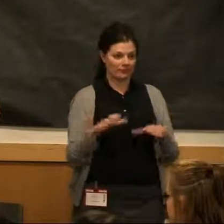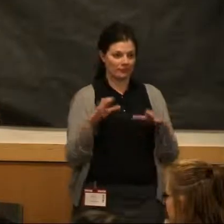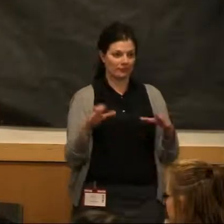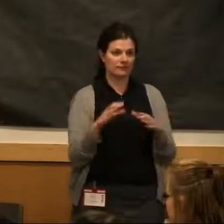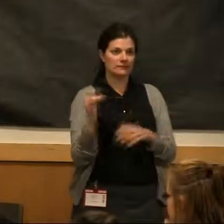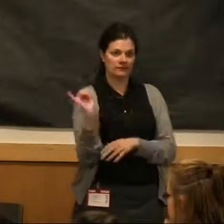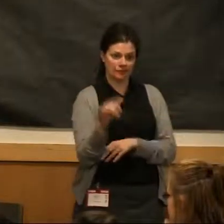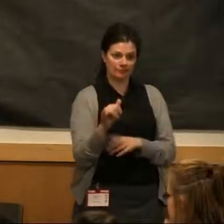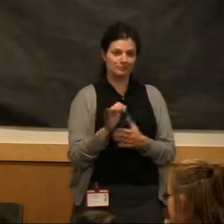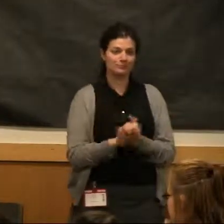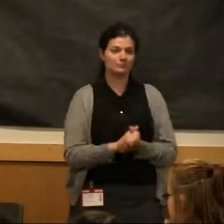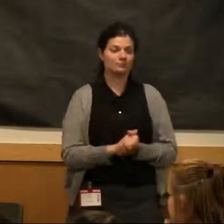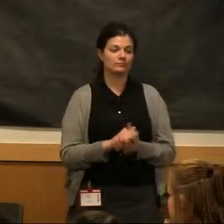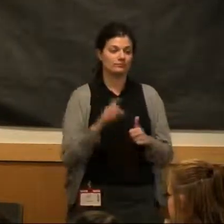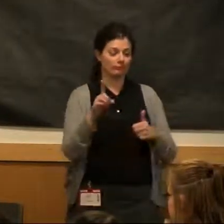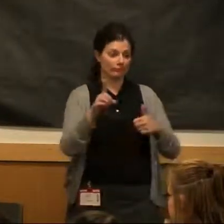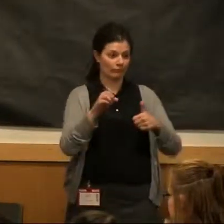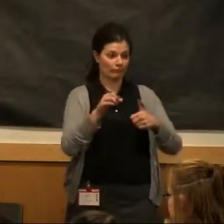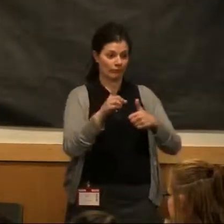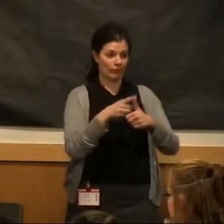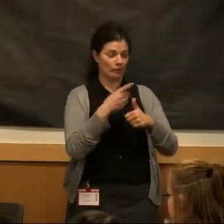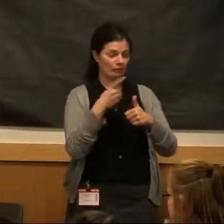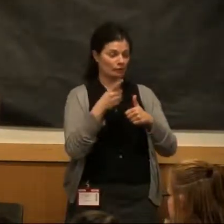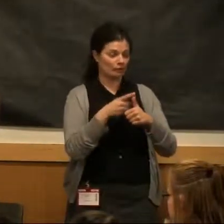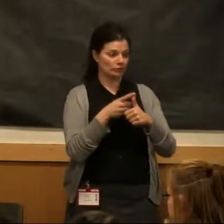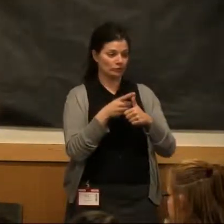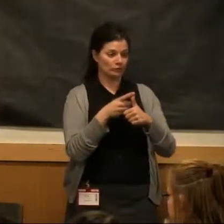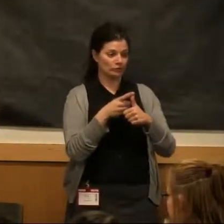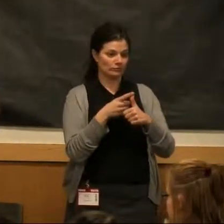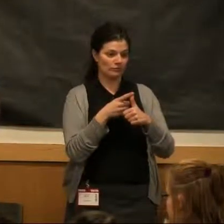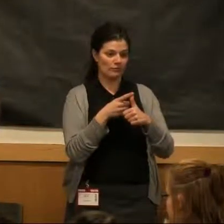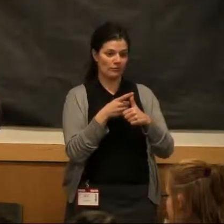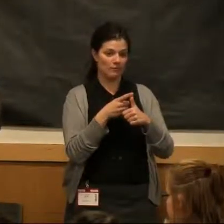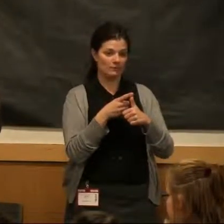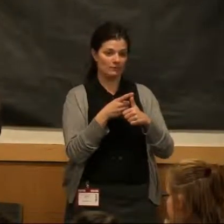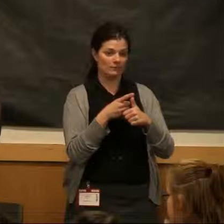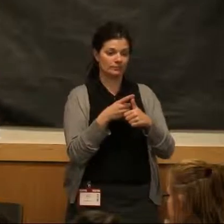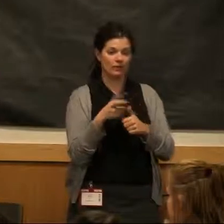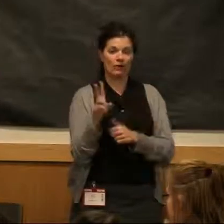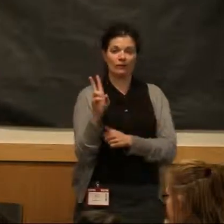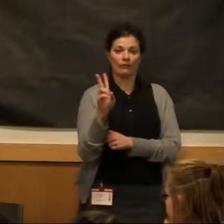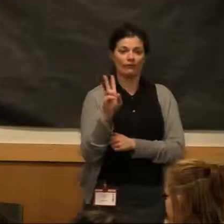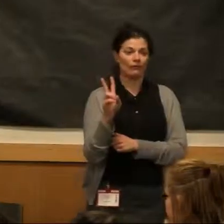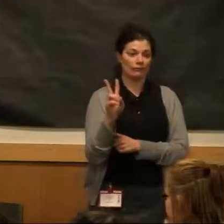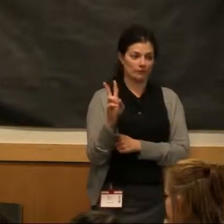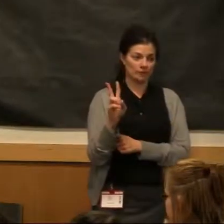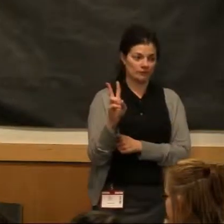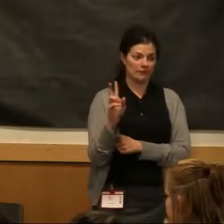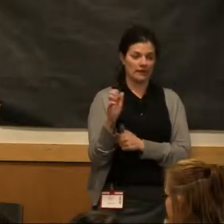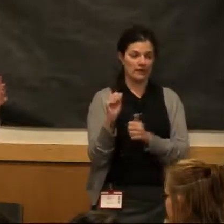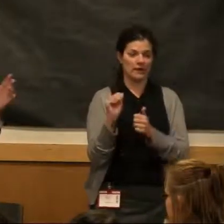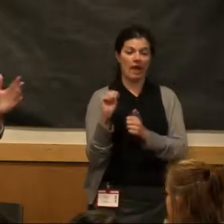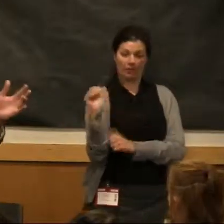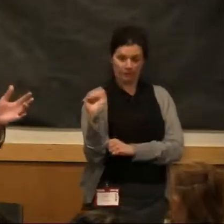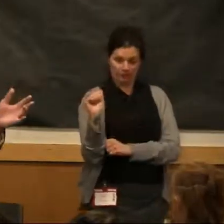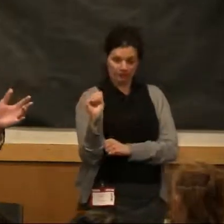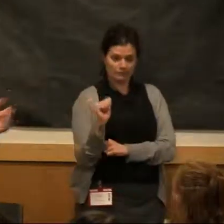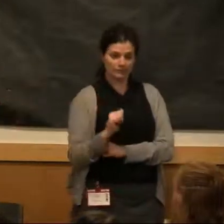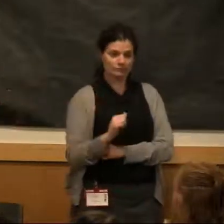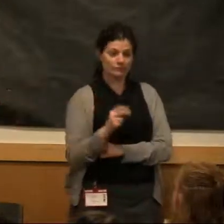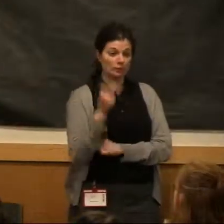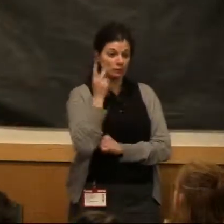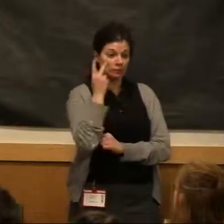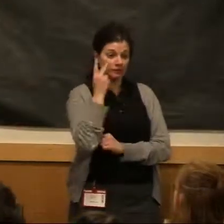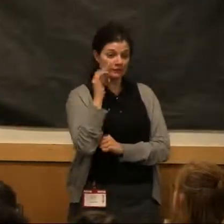and that kind of thing. The first way that comes to mind would be in varsity or intercollegiate athletics. And that's what you will